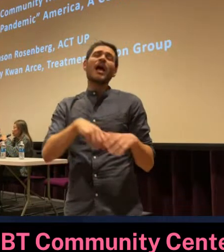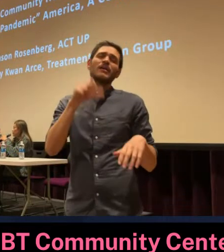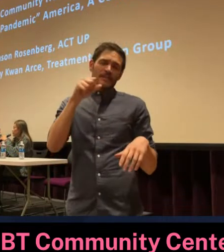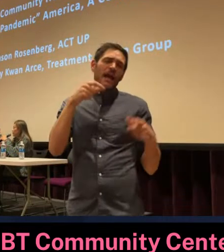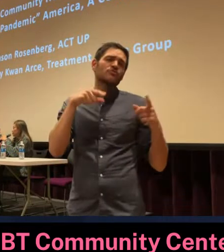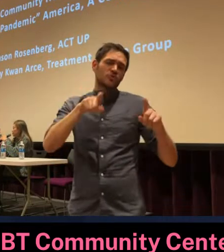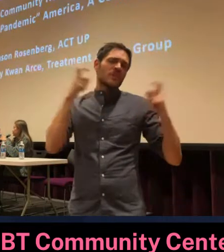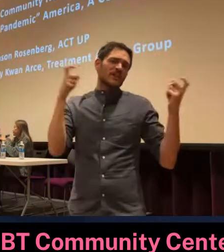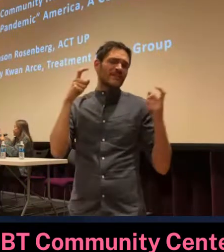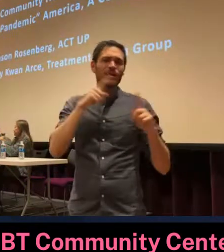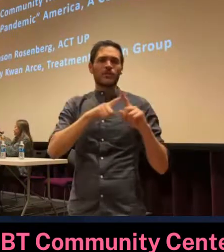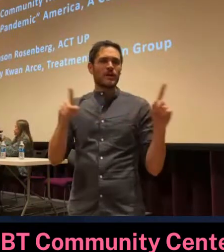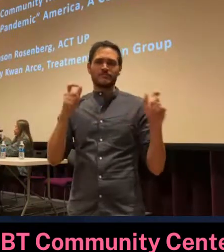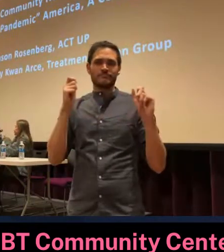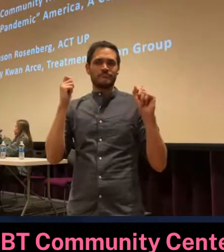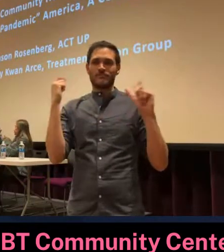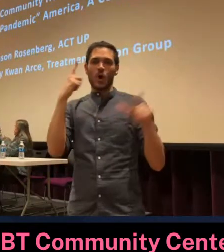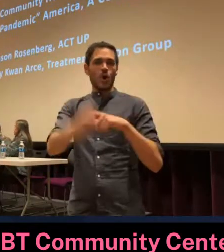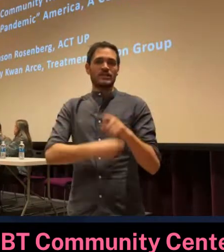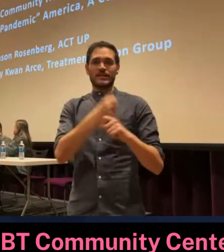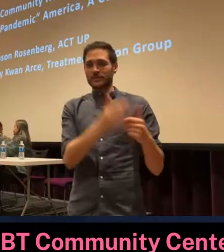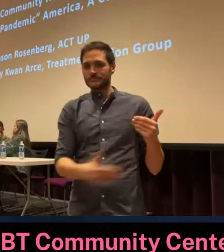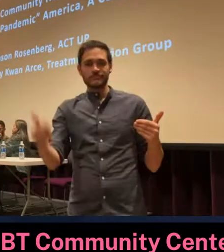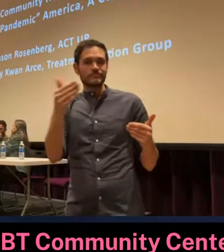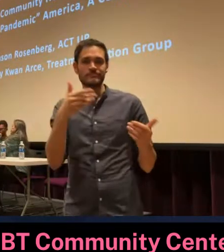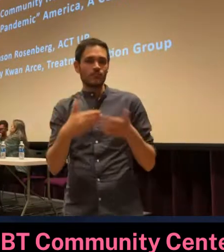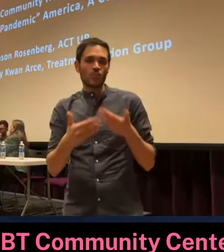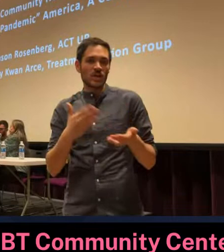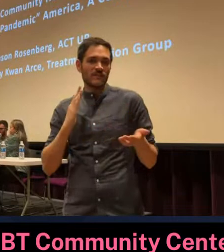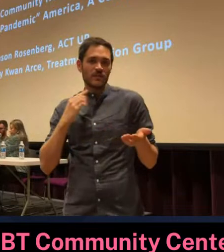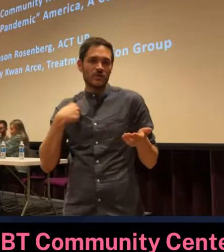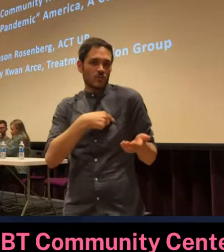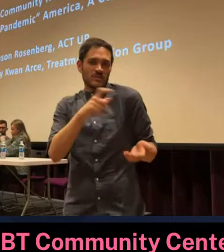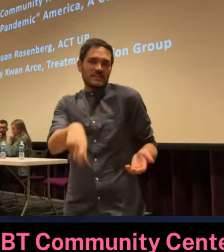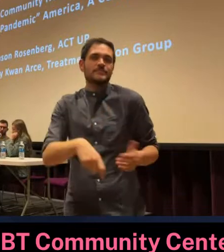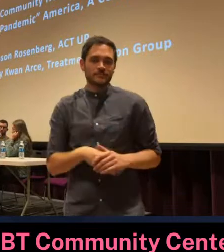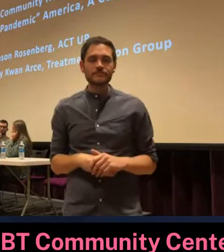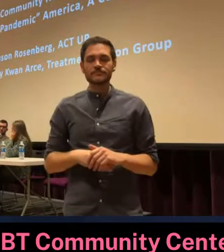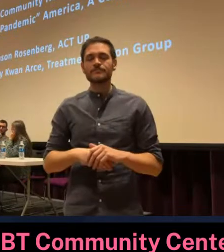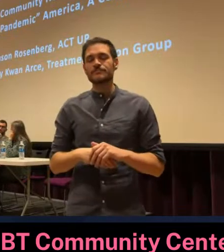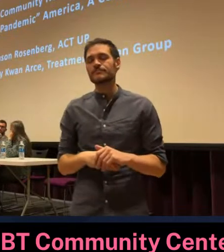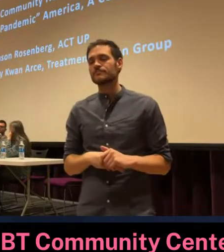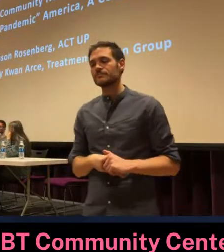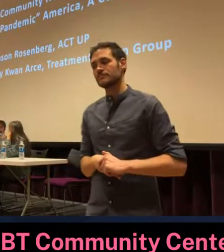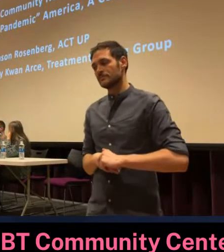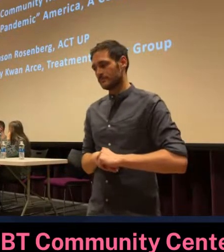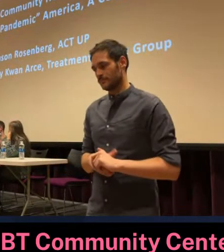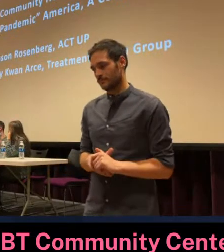whatever our needs are.